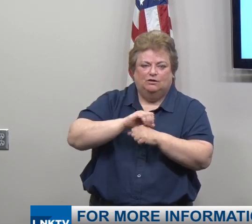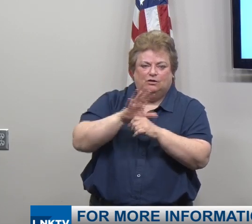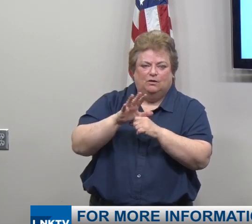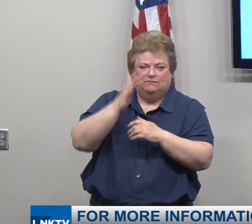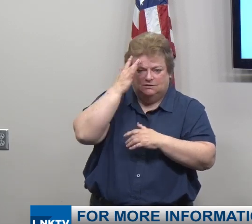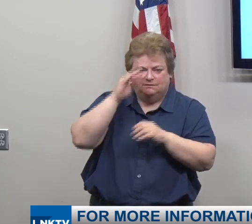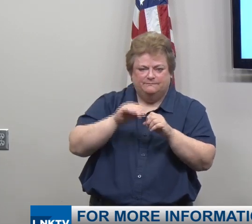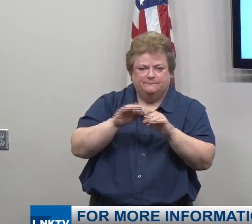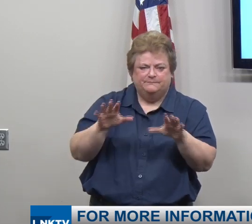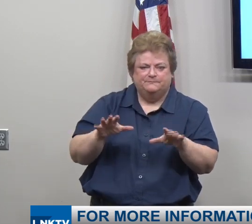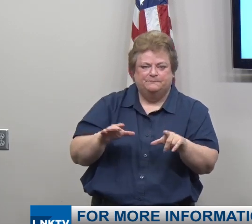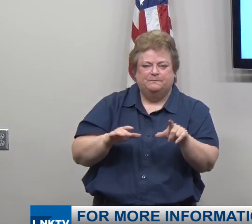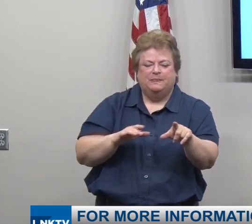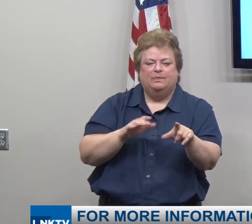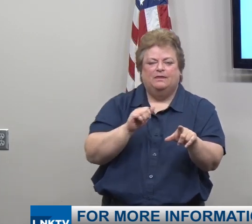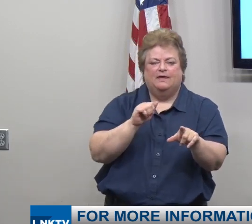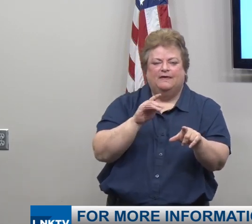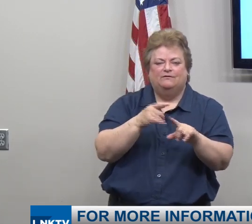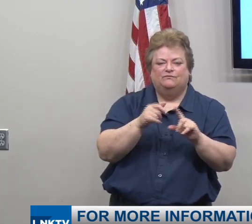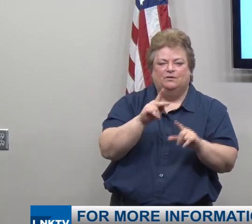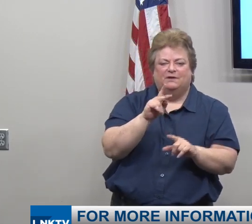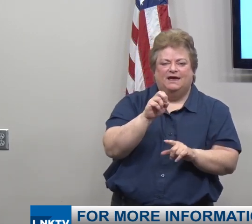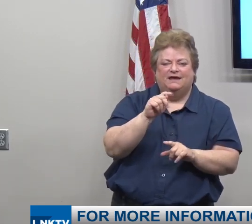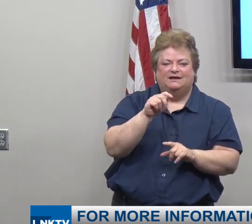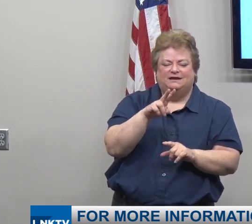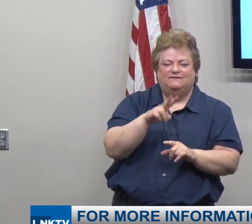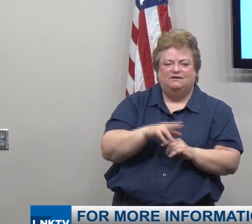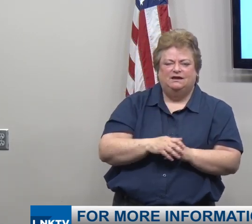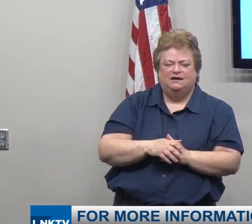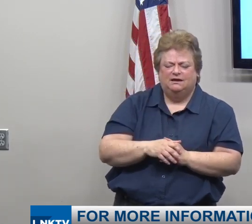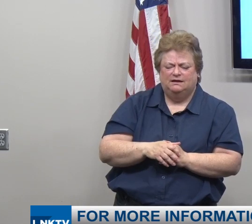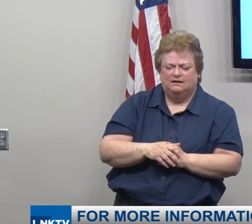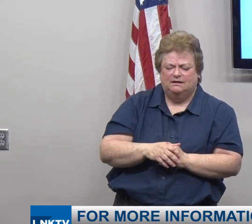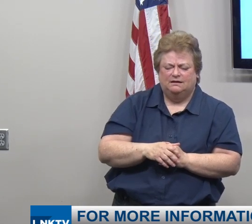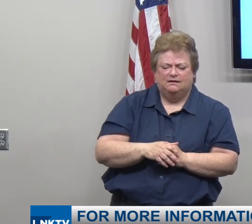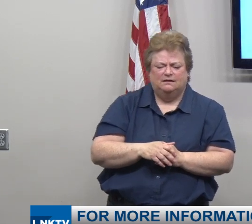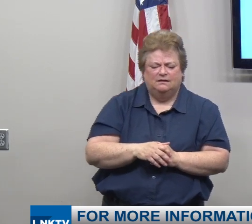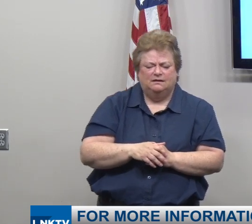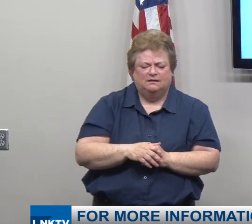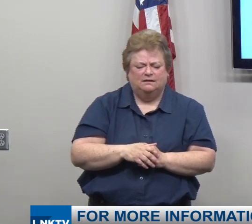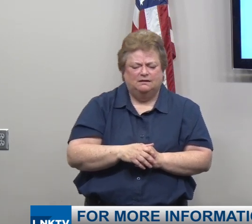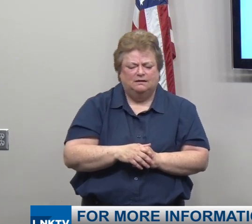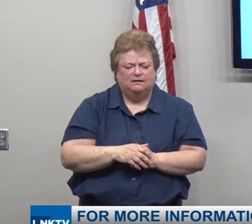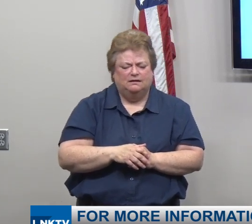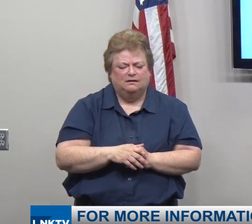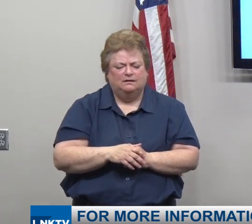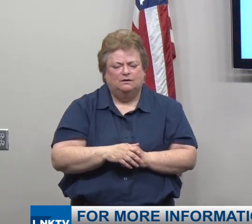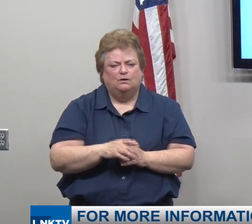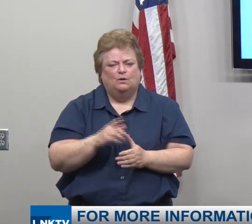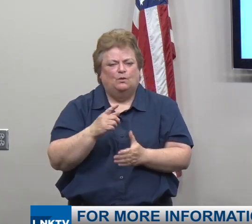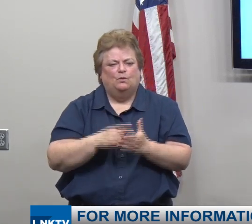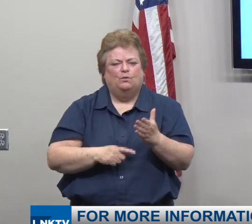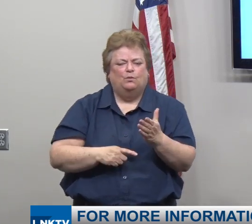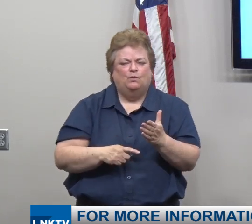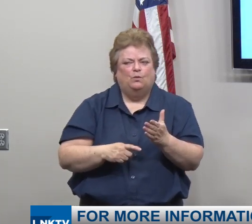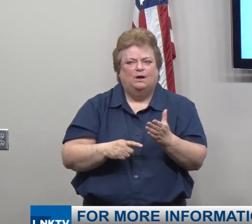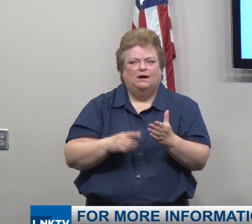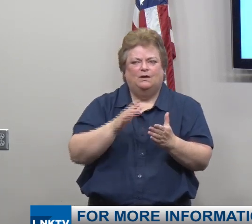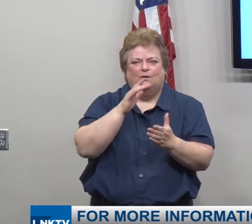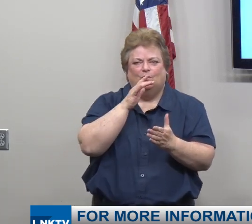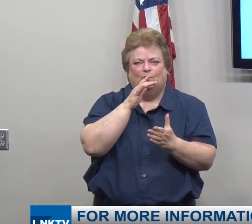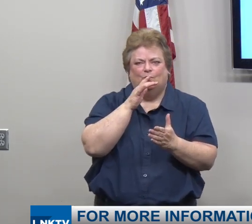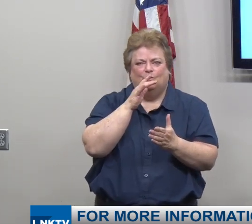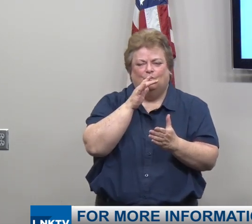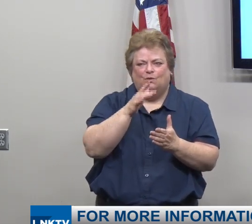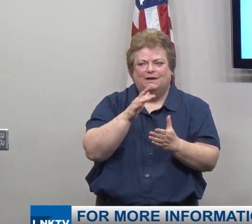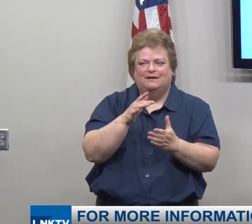Mayor, Andrew Ozaki from KETV. I was just checking with you. What will cross that threshold of when you decide to